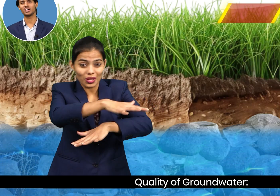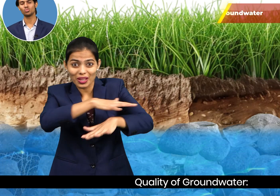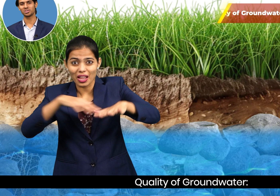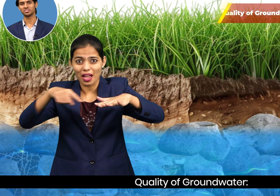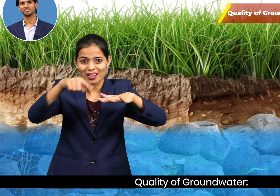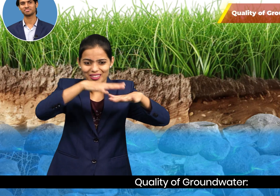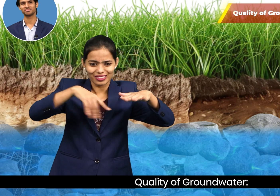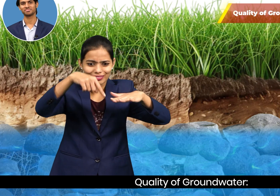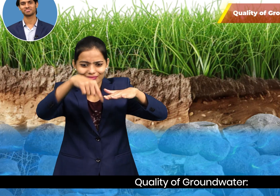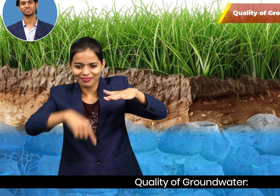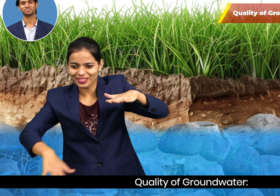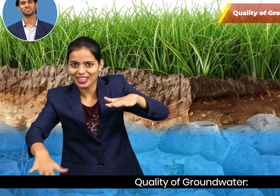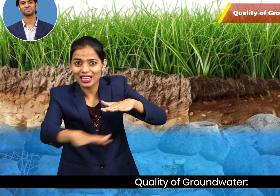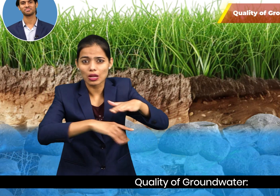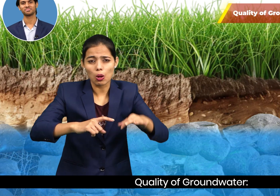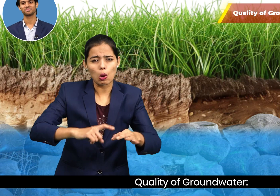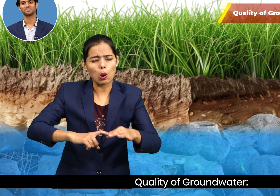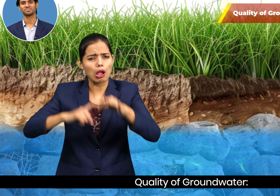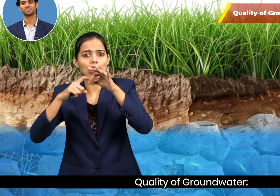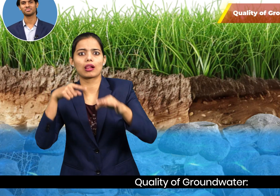Quality of groundwater.